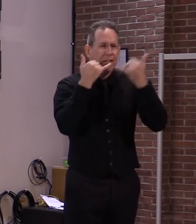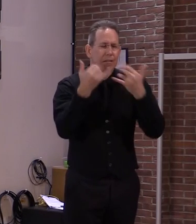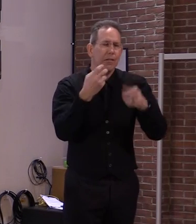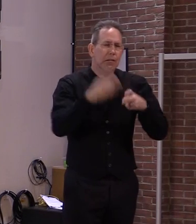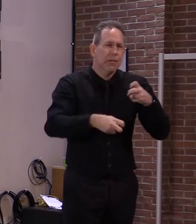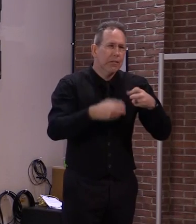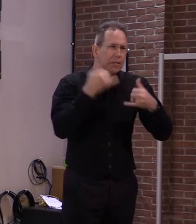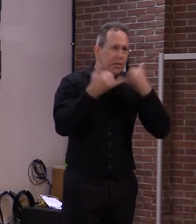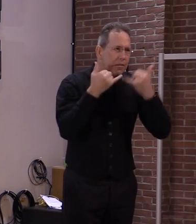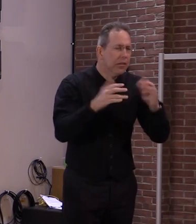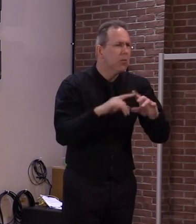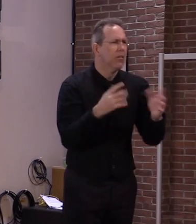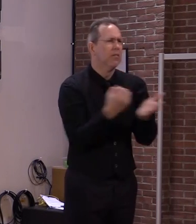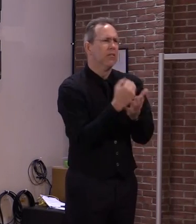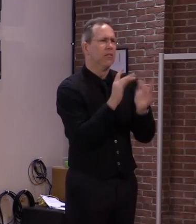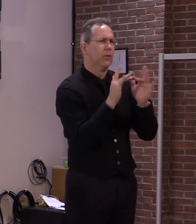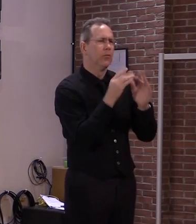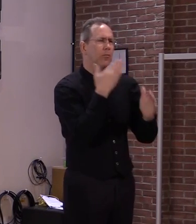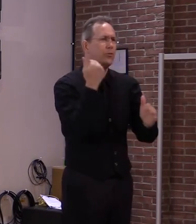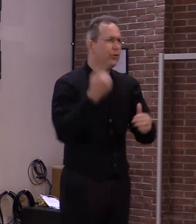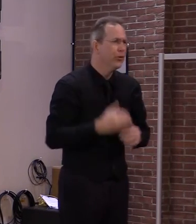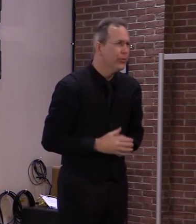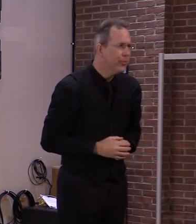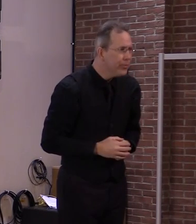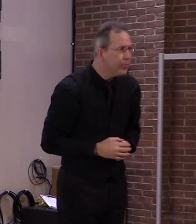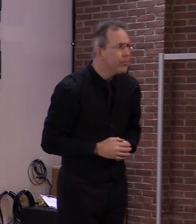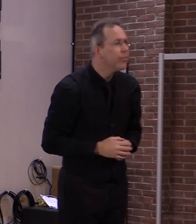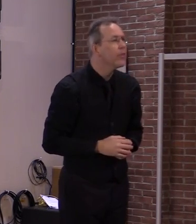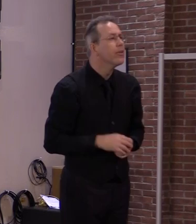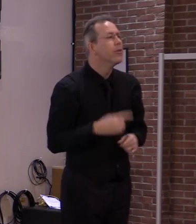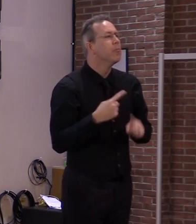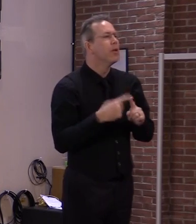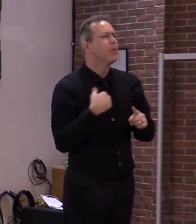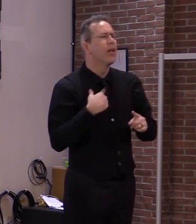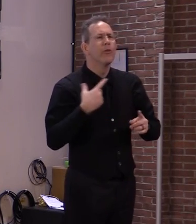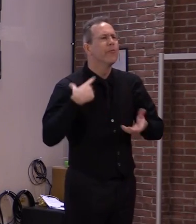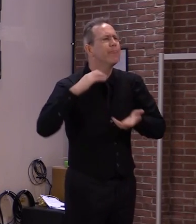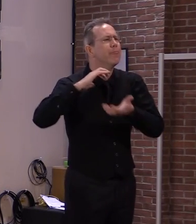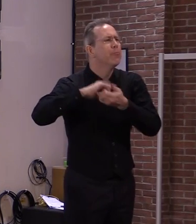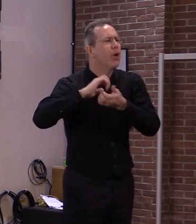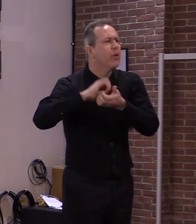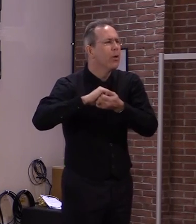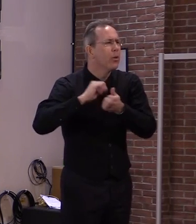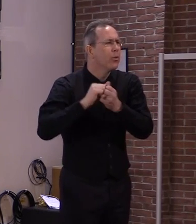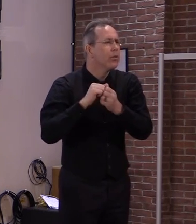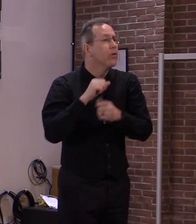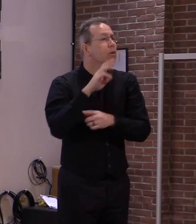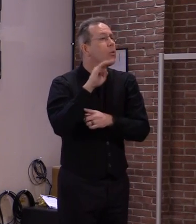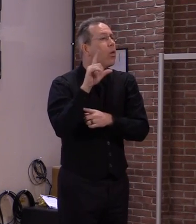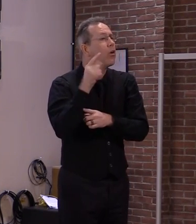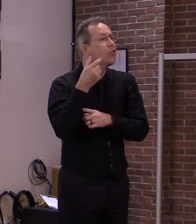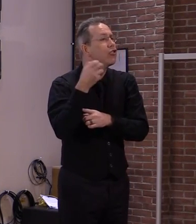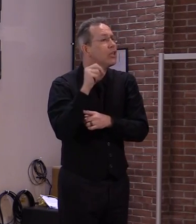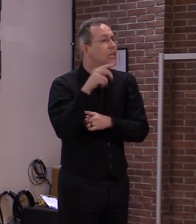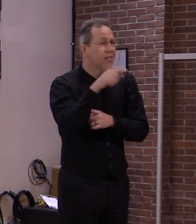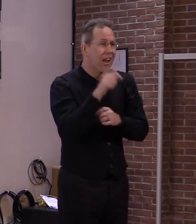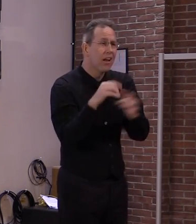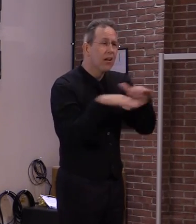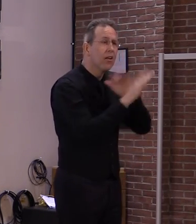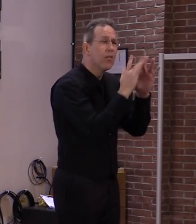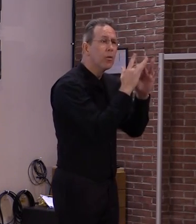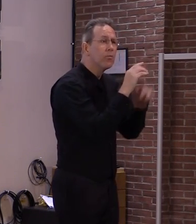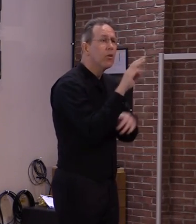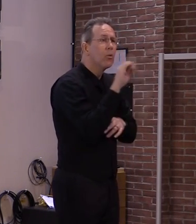have partners that you can use for signing up. Walgreens, I mentioned in my remarks. And then